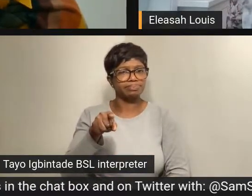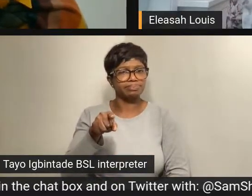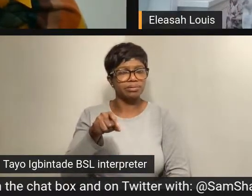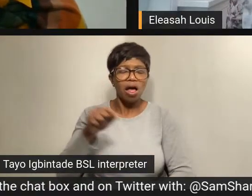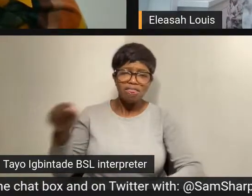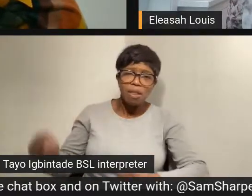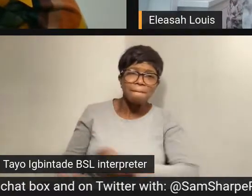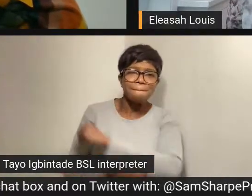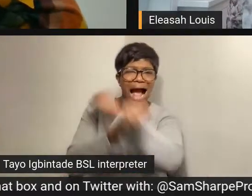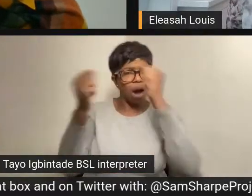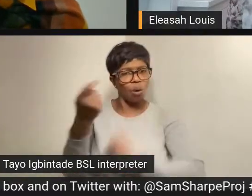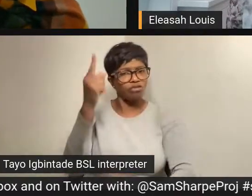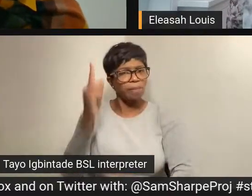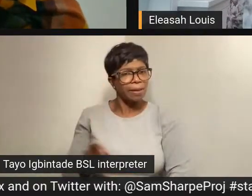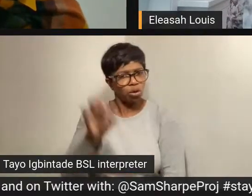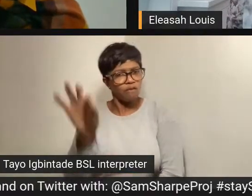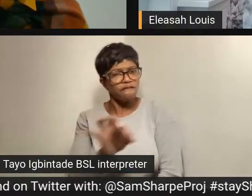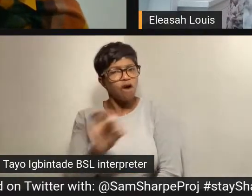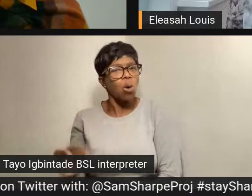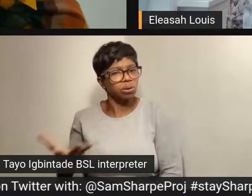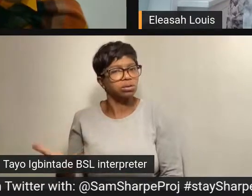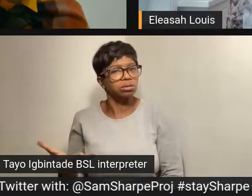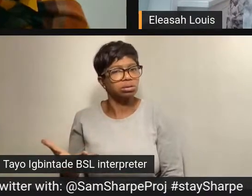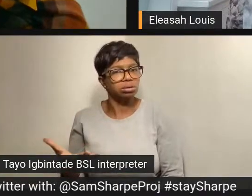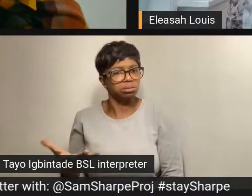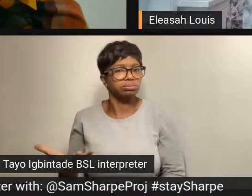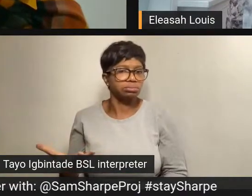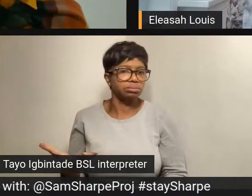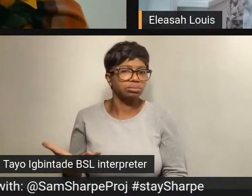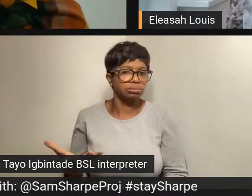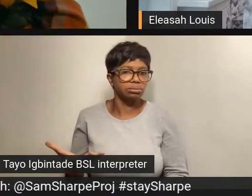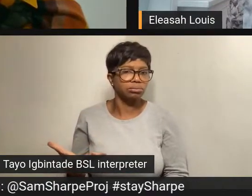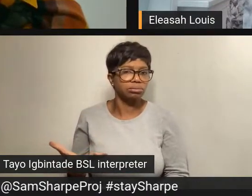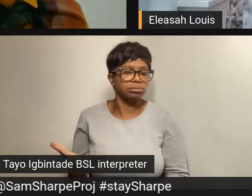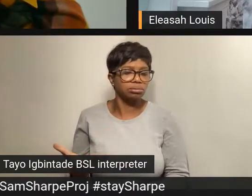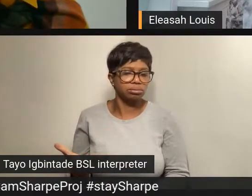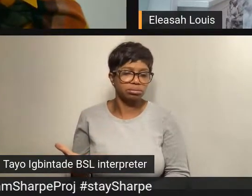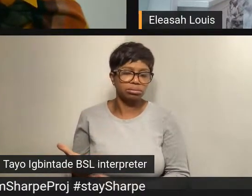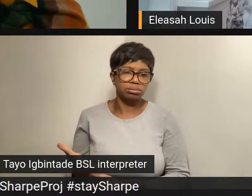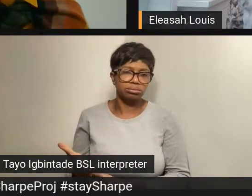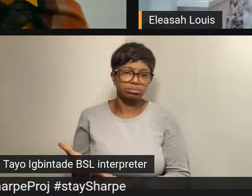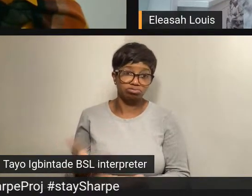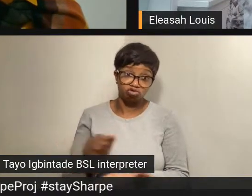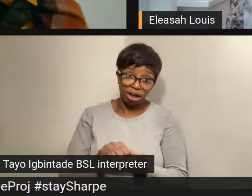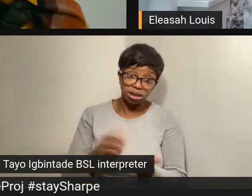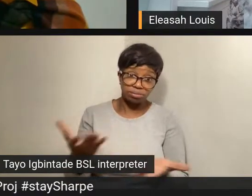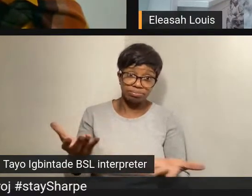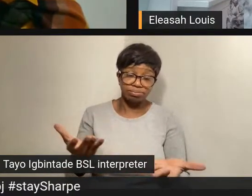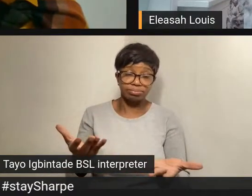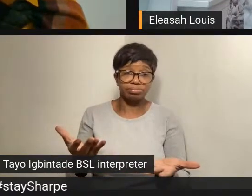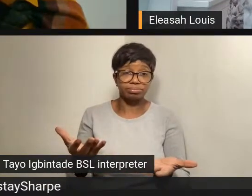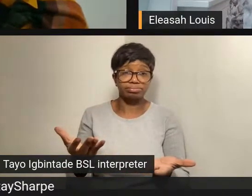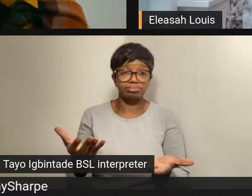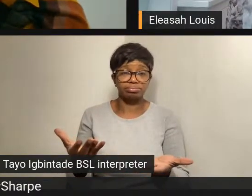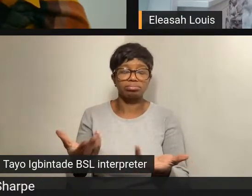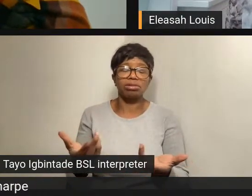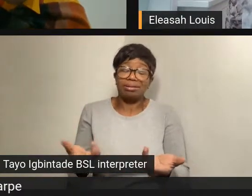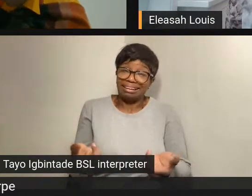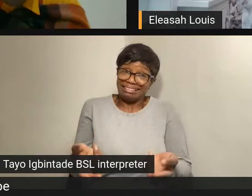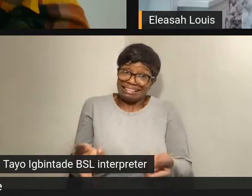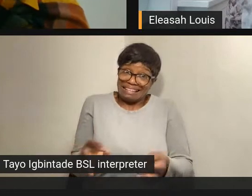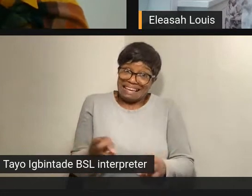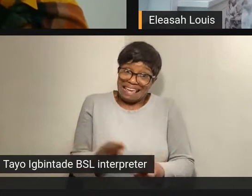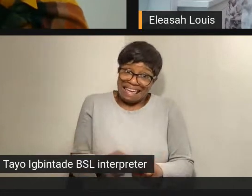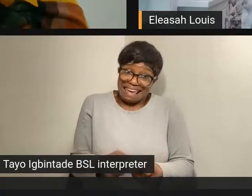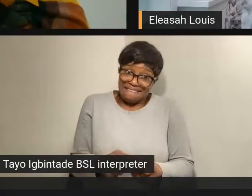electorate, the power of people who vote, right? And so if the people who